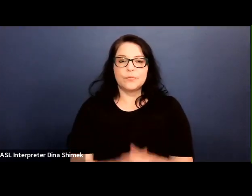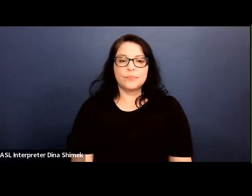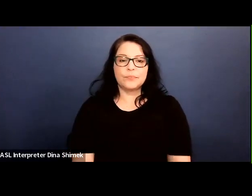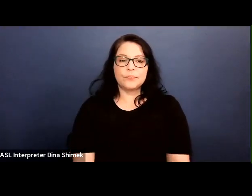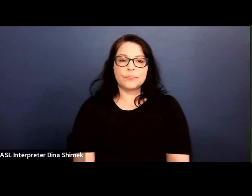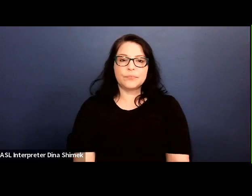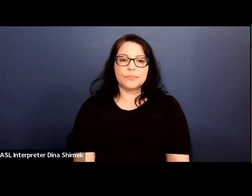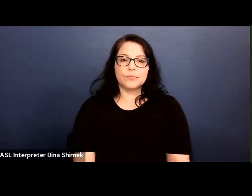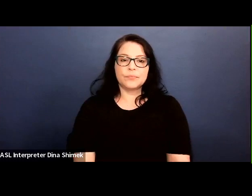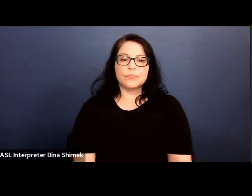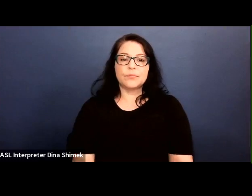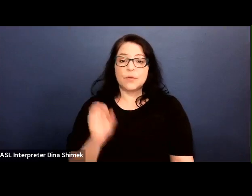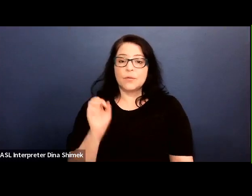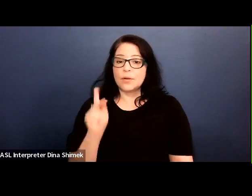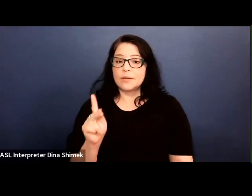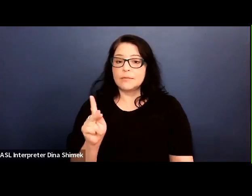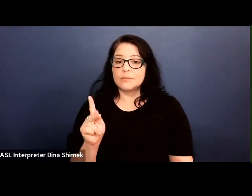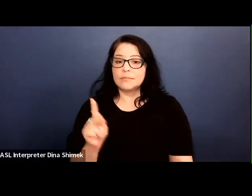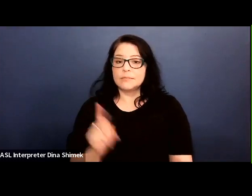All right.